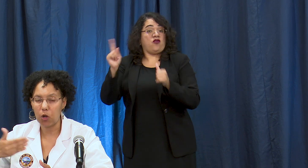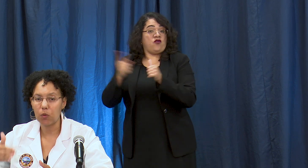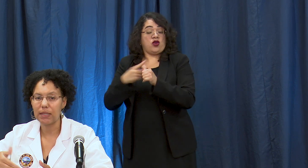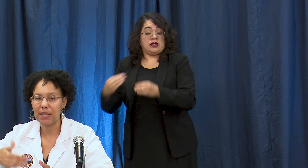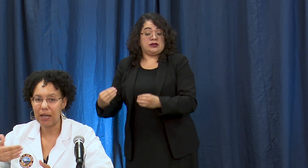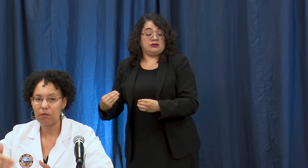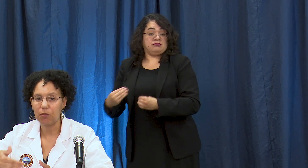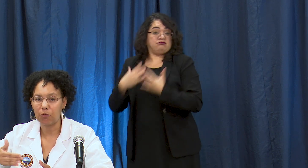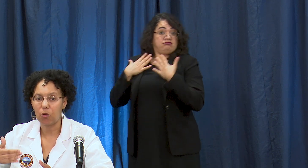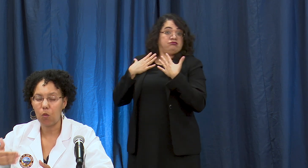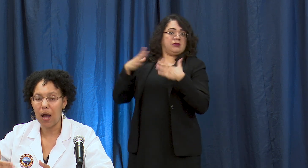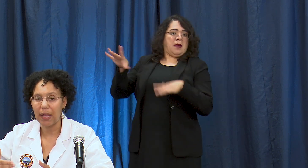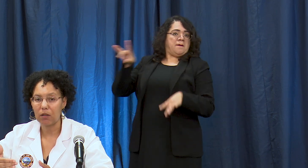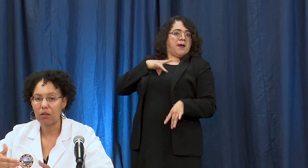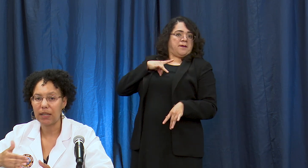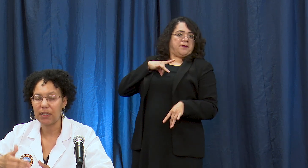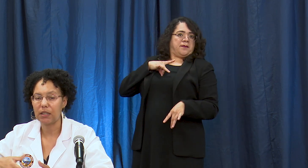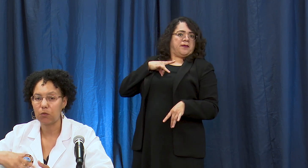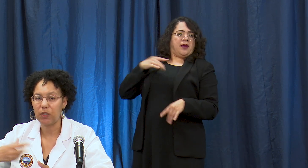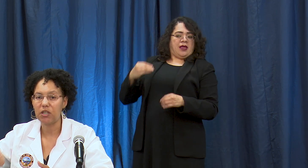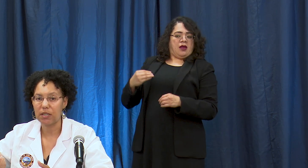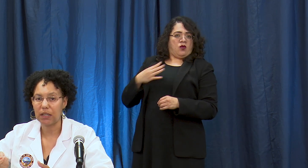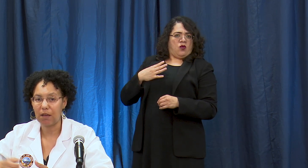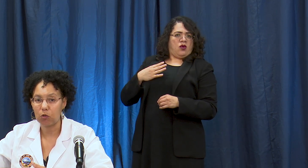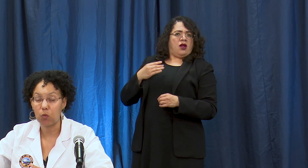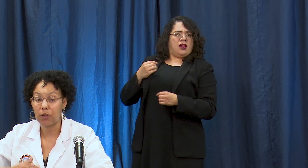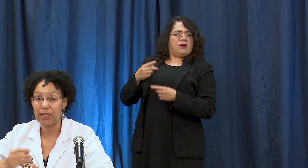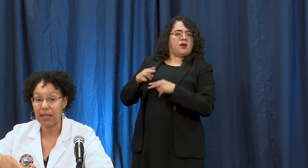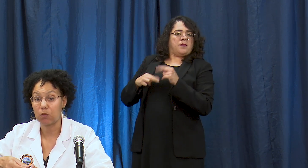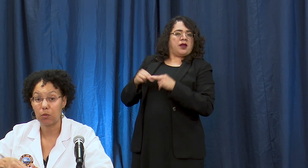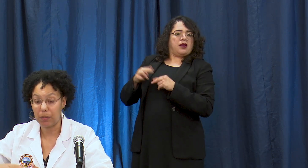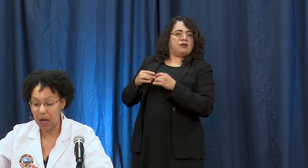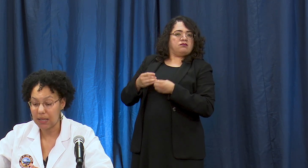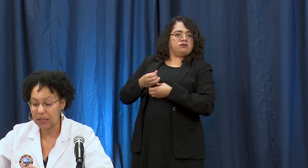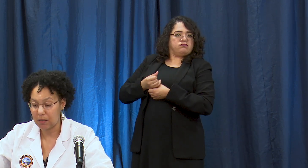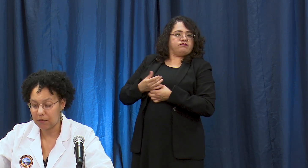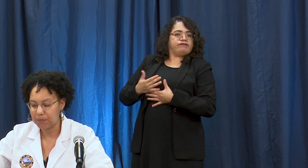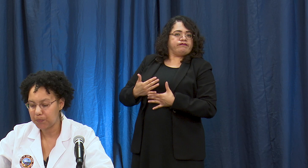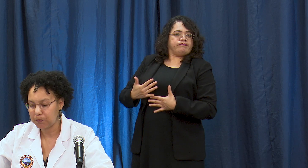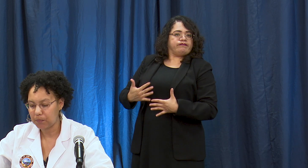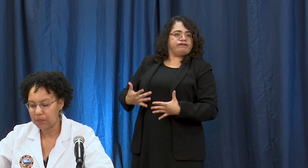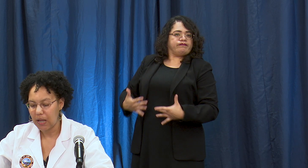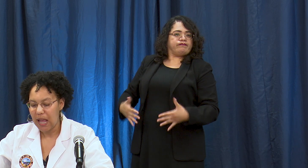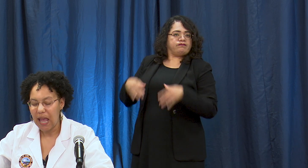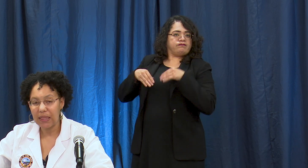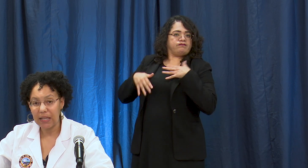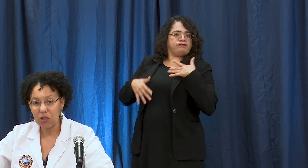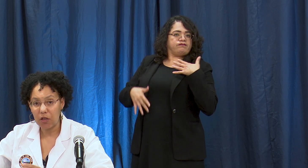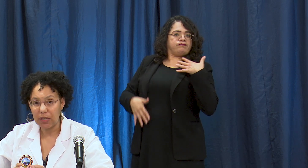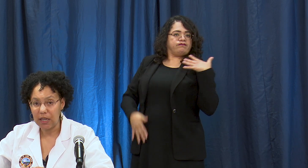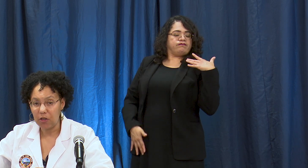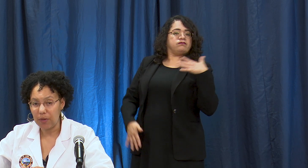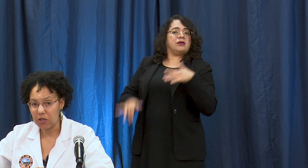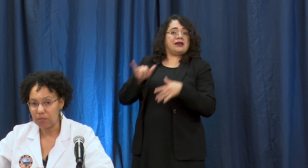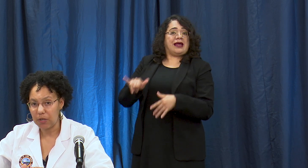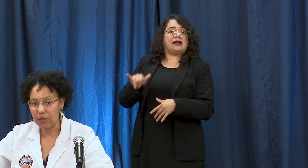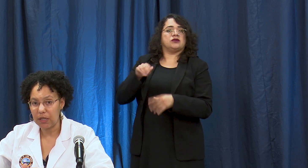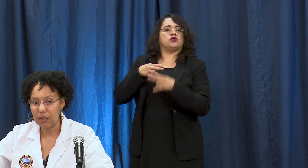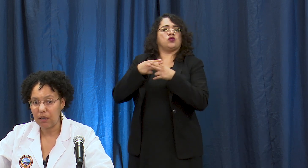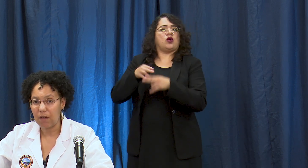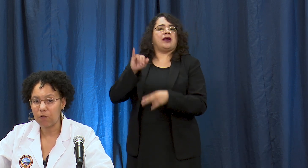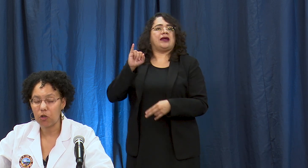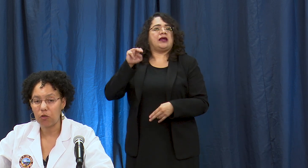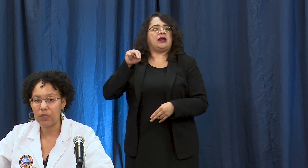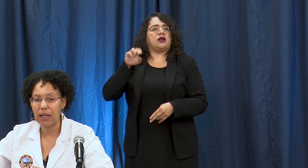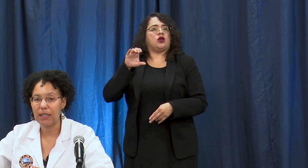kind of grow inside of you for a while until it reaches the level where the test will be positive. And that's called the incubation